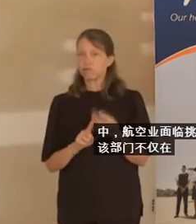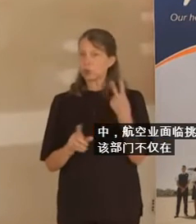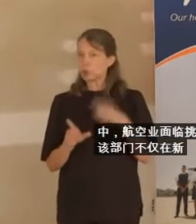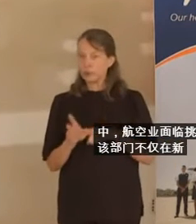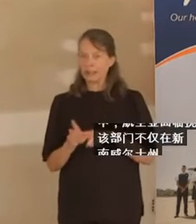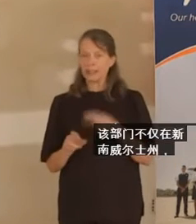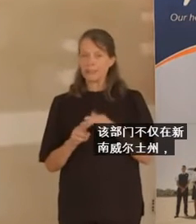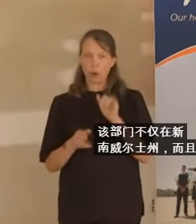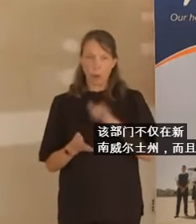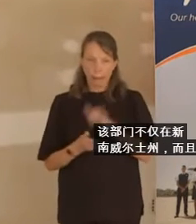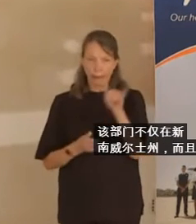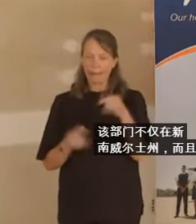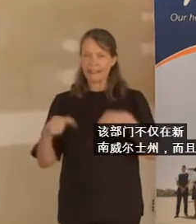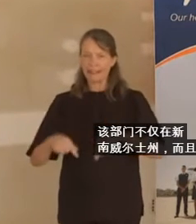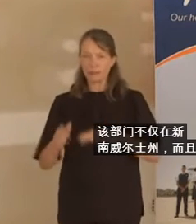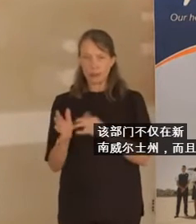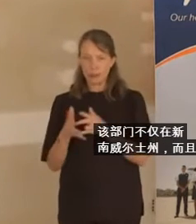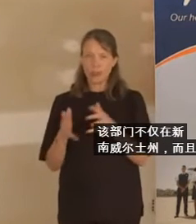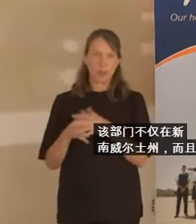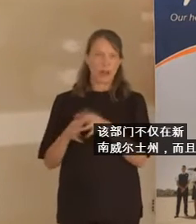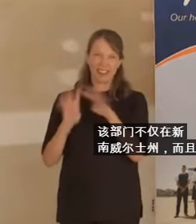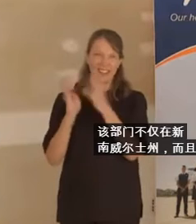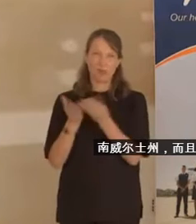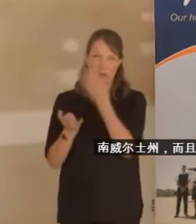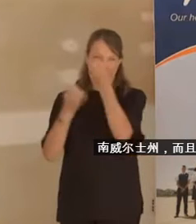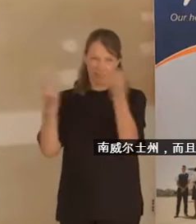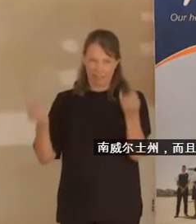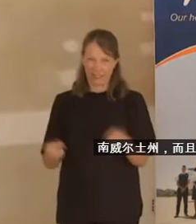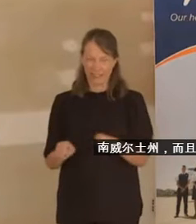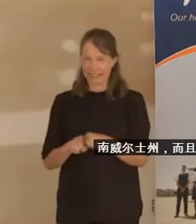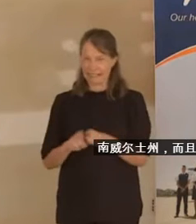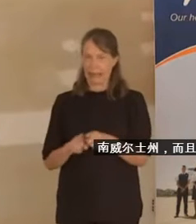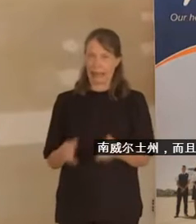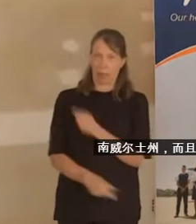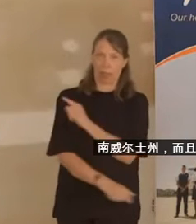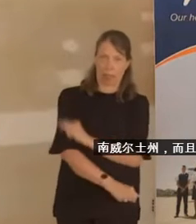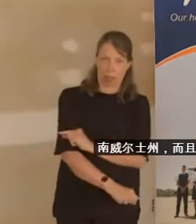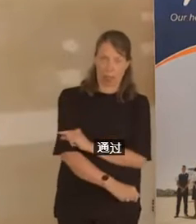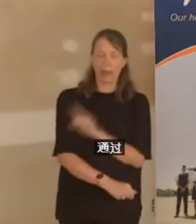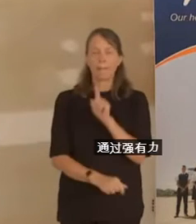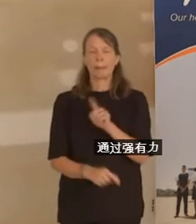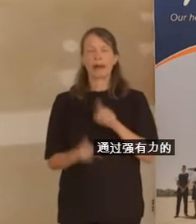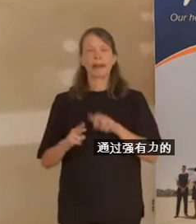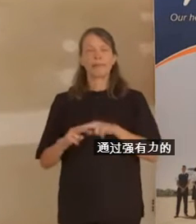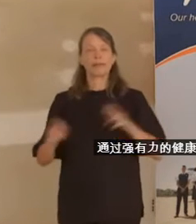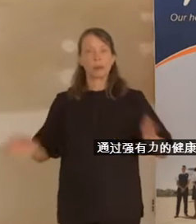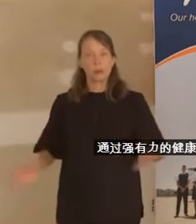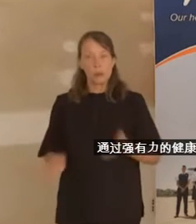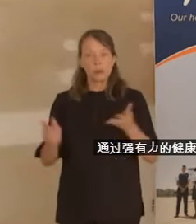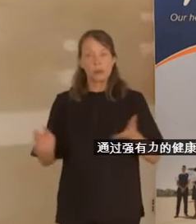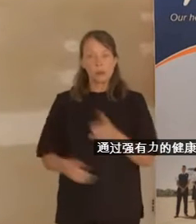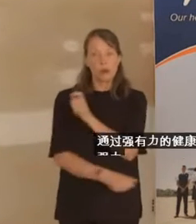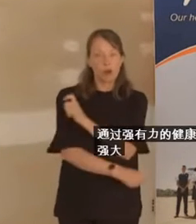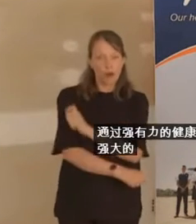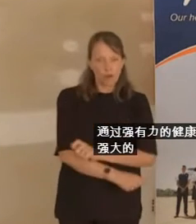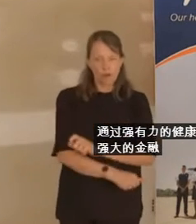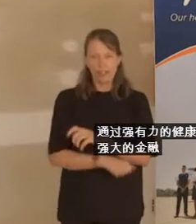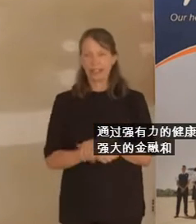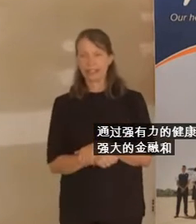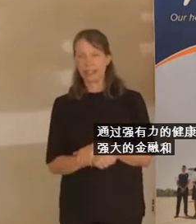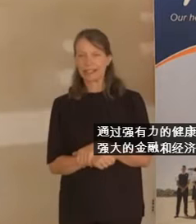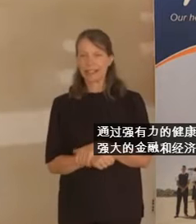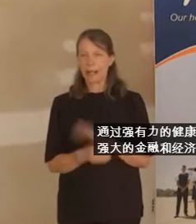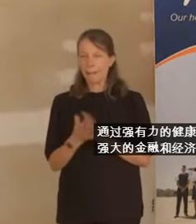not just here in New South Wales but globally. But if you drive confidence with a strong health response and a